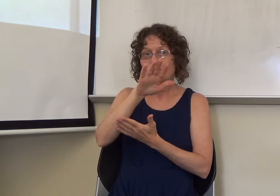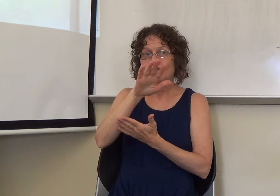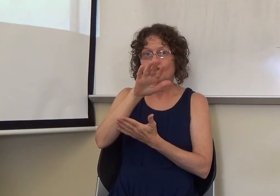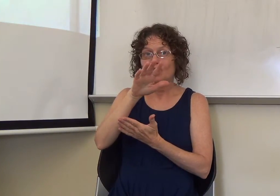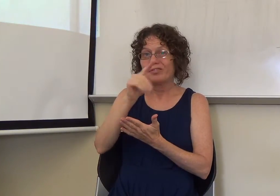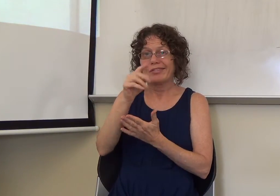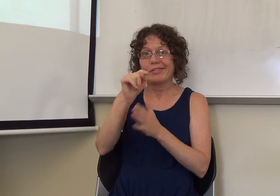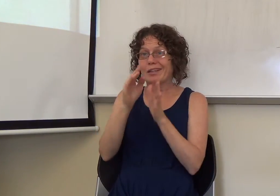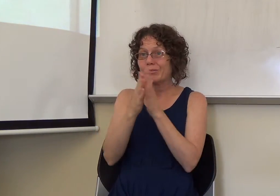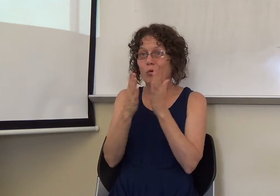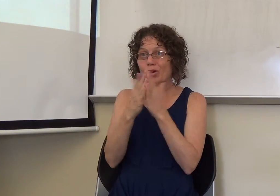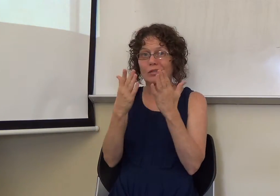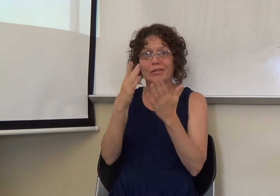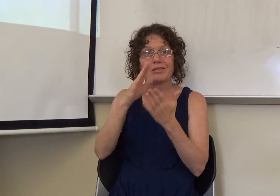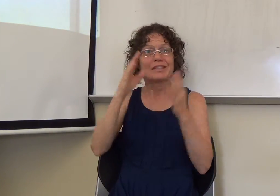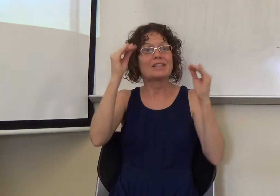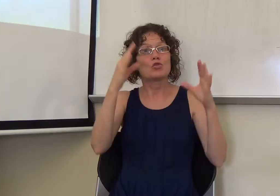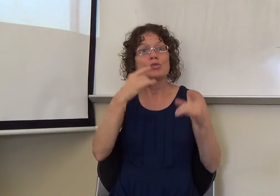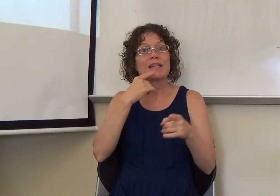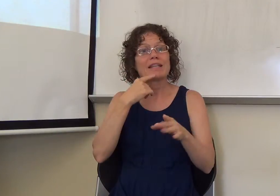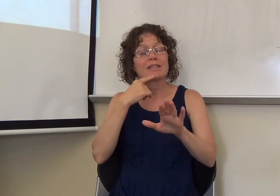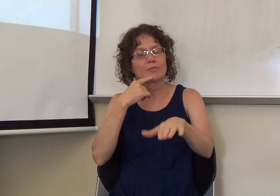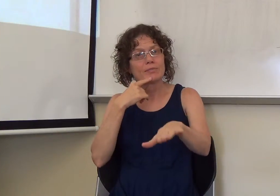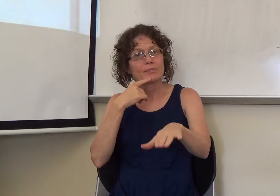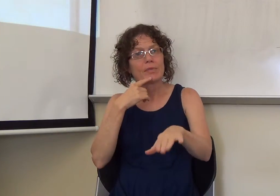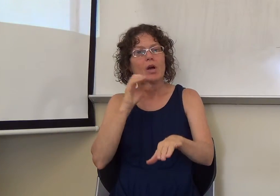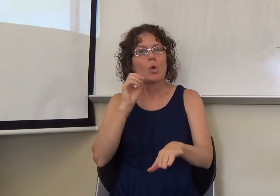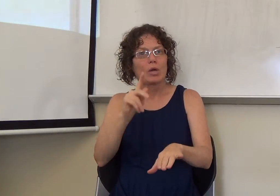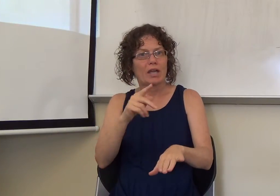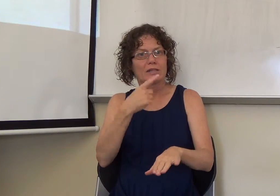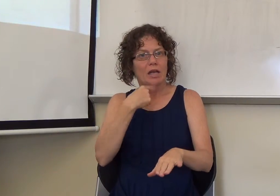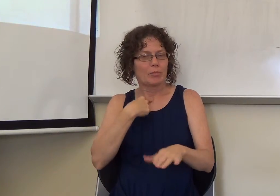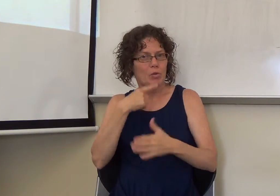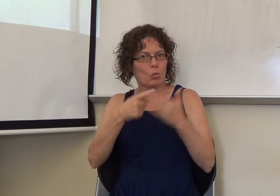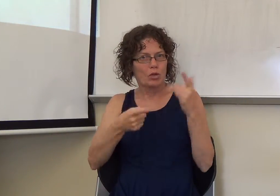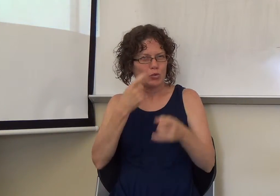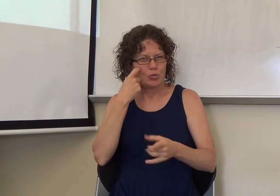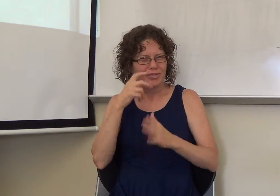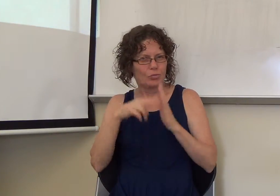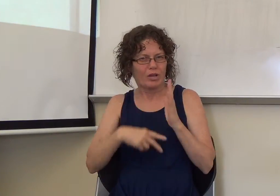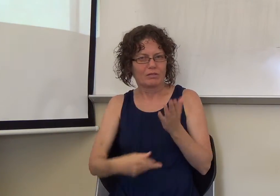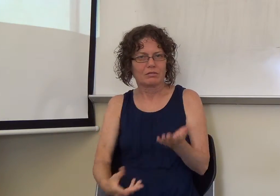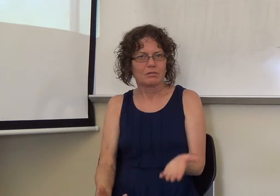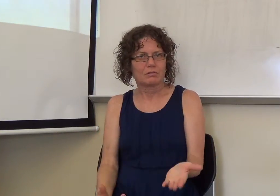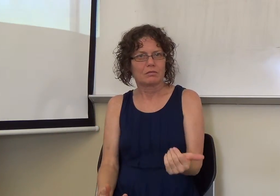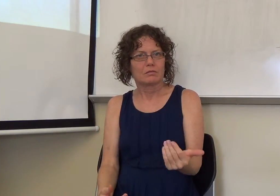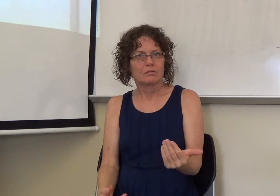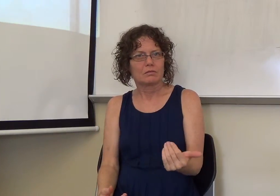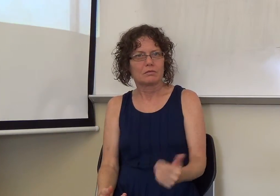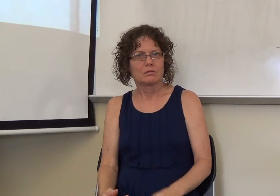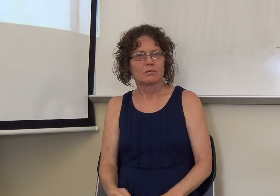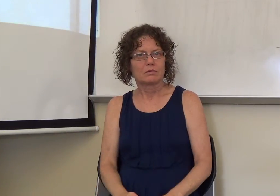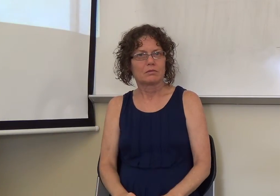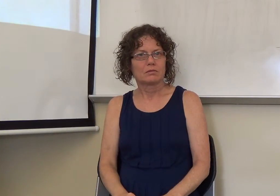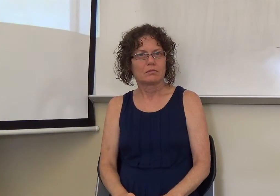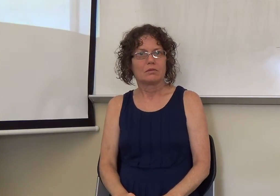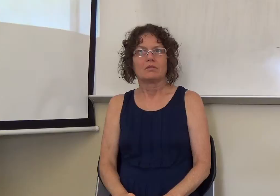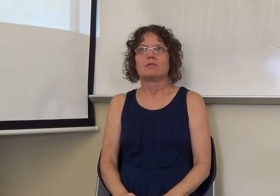text and the teacher says to you, okay, tell me what you just read. And you're thinking, well, I read